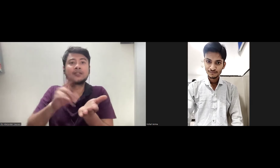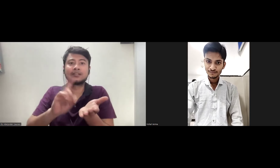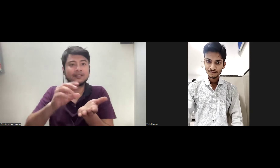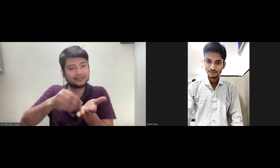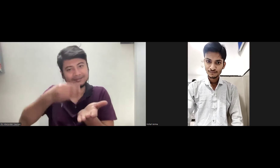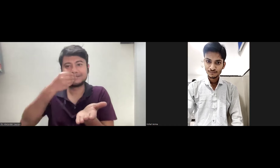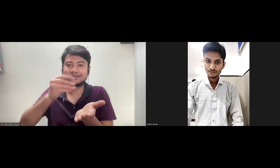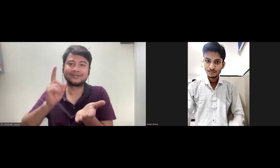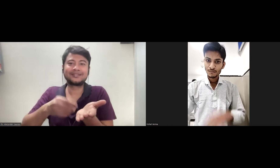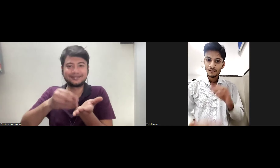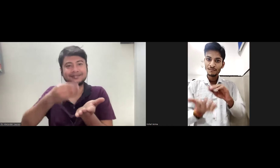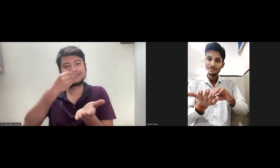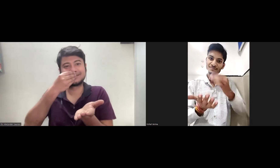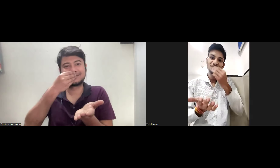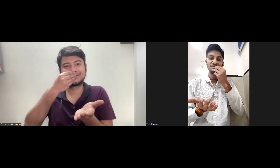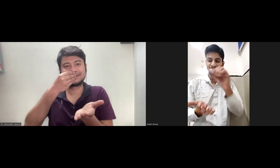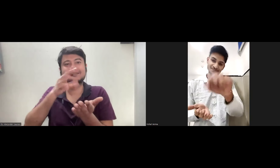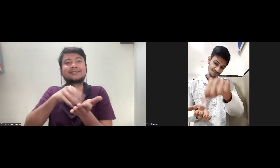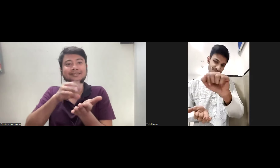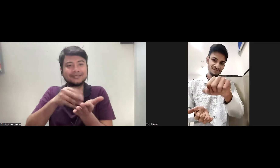the prasad and you eat that tulsi also.